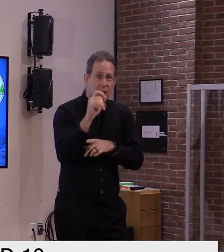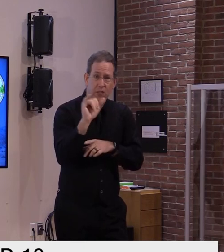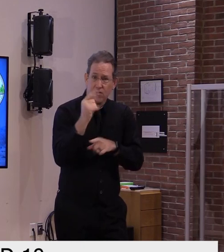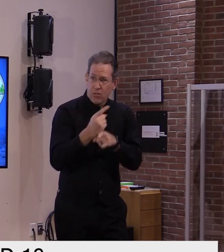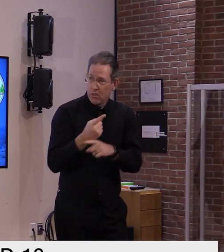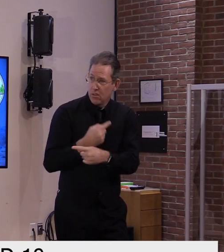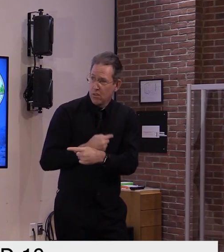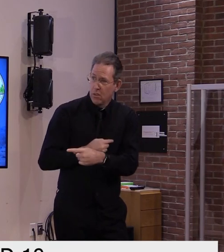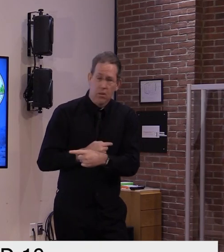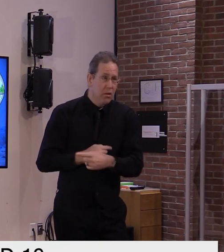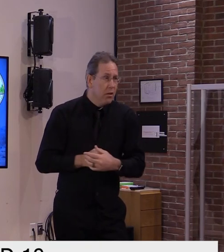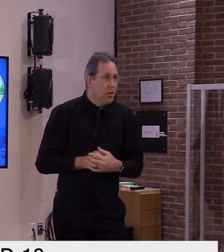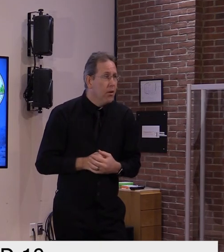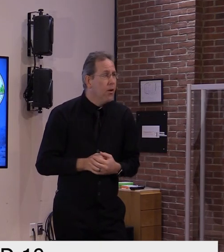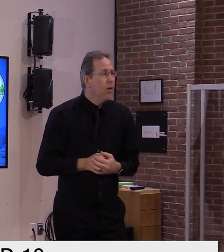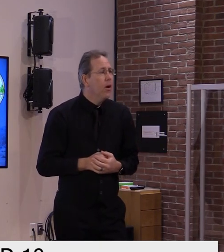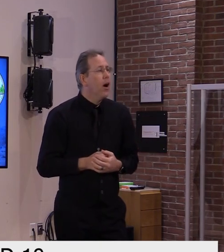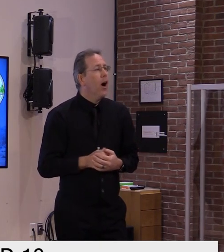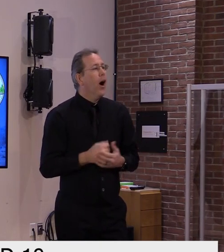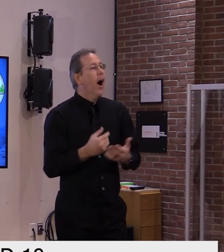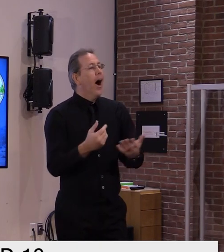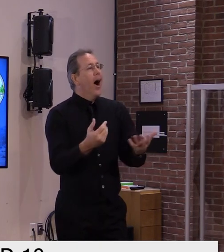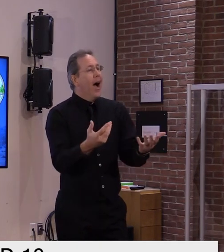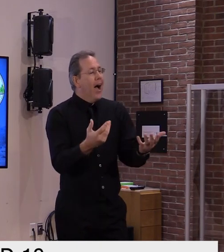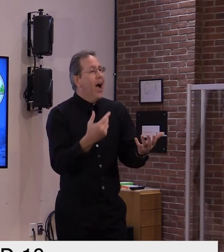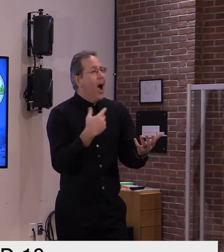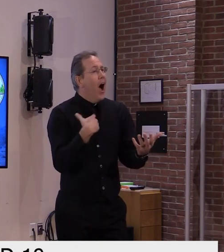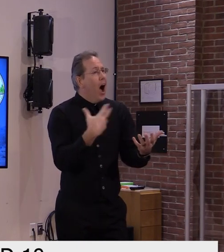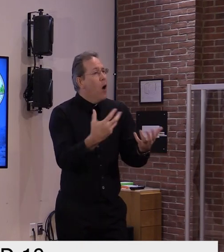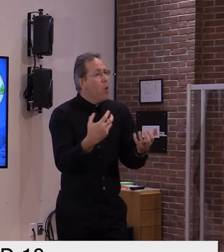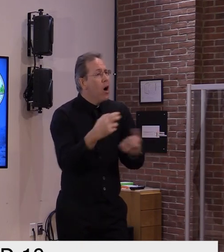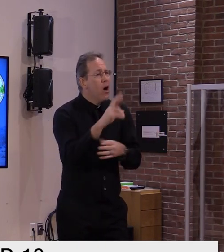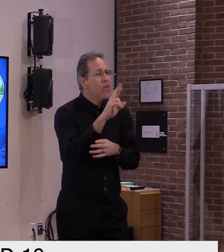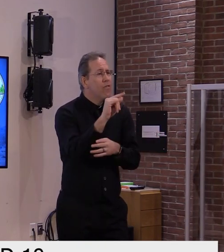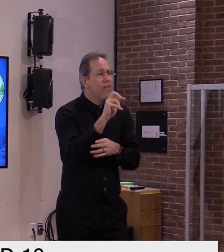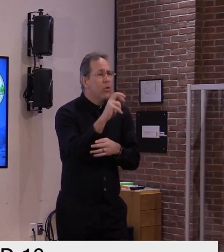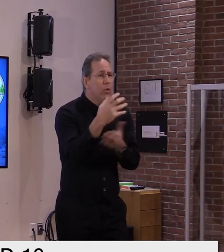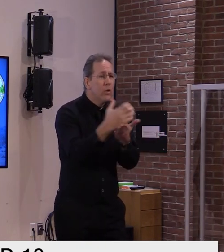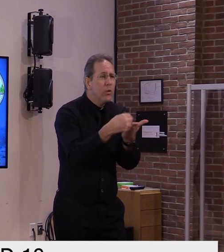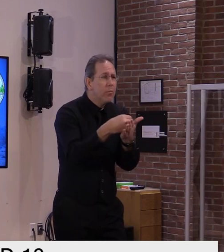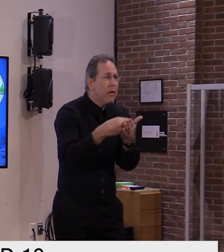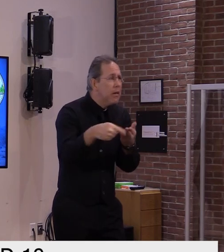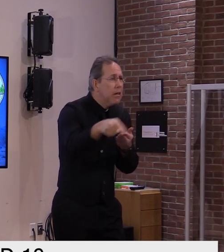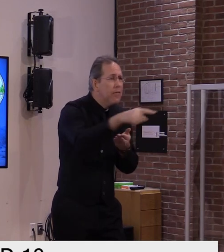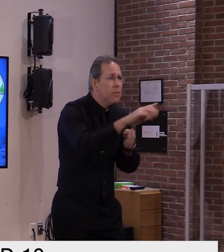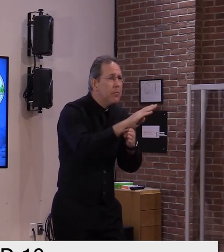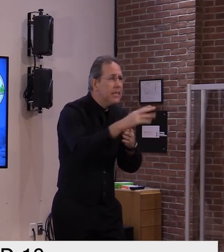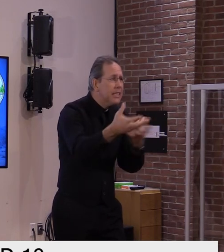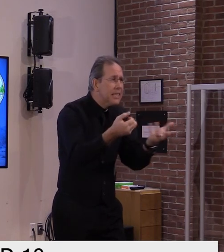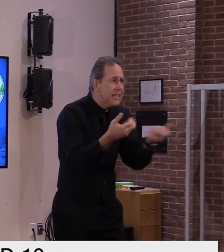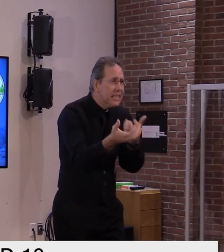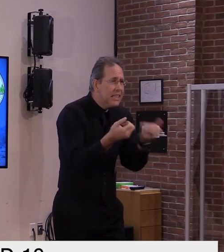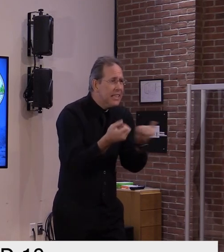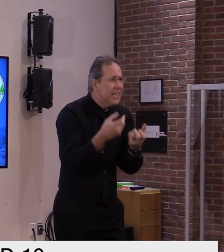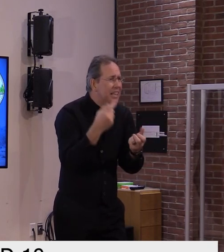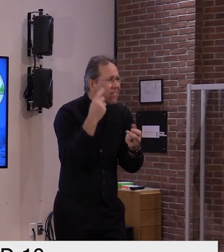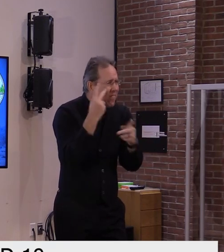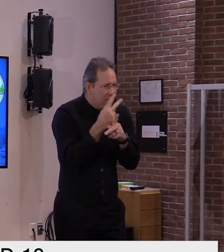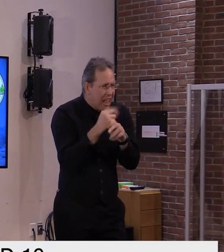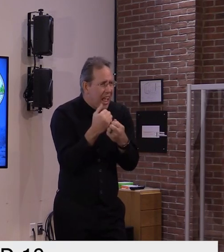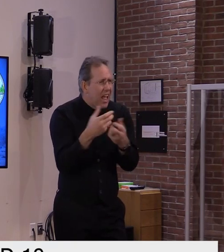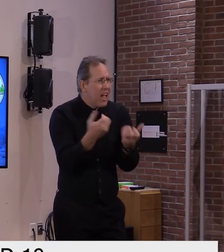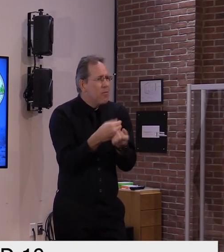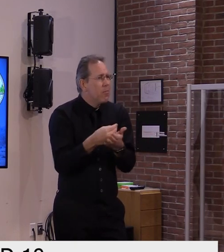to grow it organically with economic growth so we have more revenue. And I believe that we can do that. We had started down this